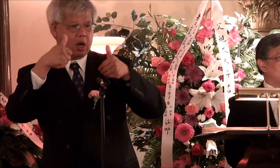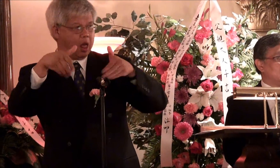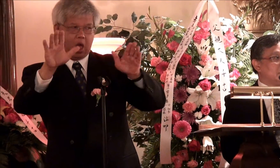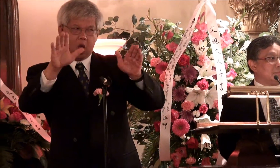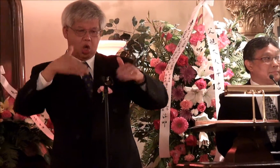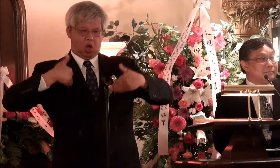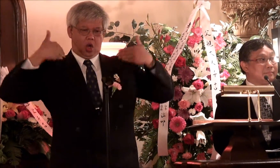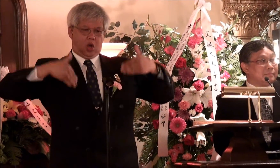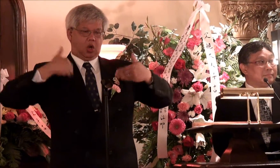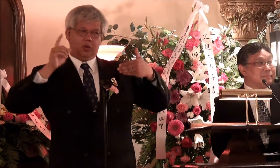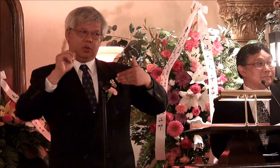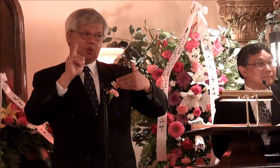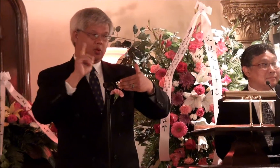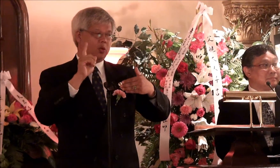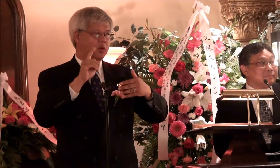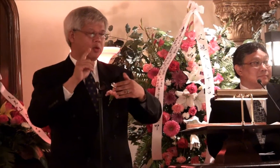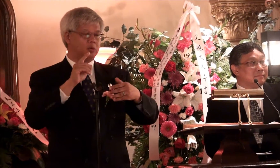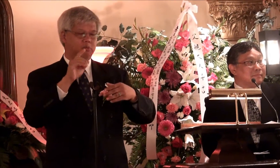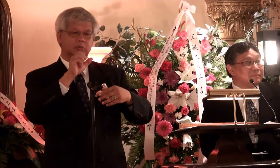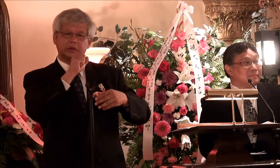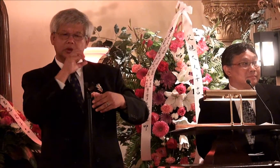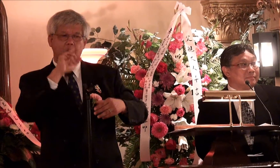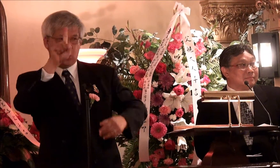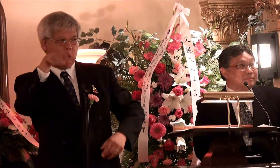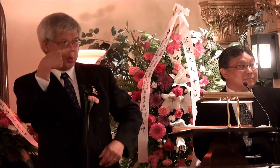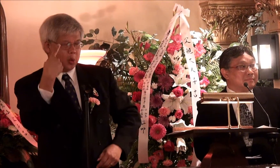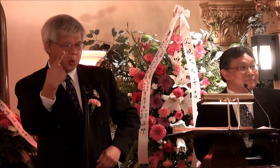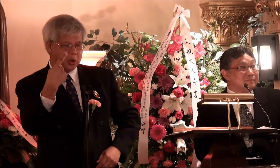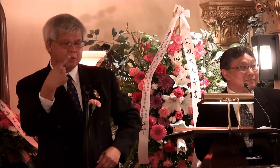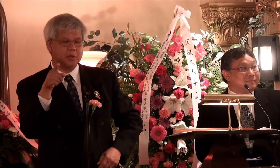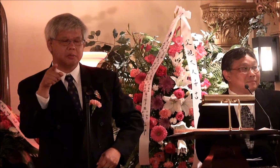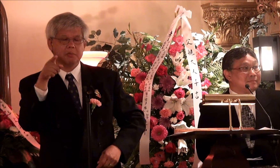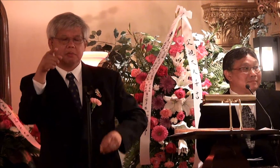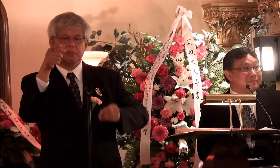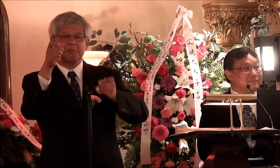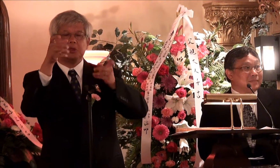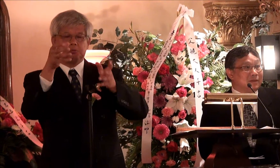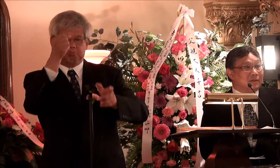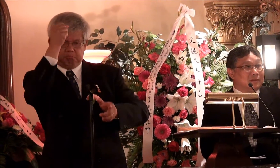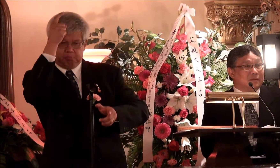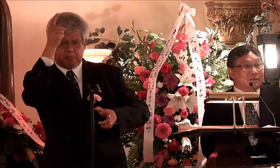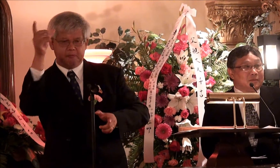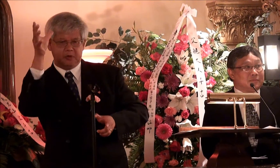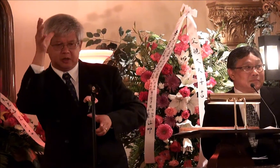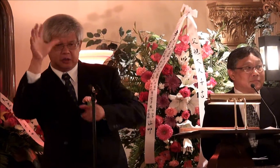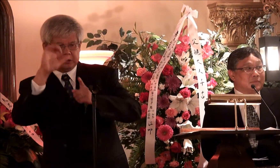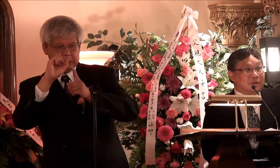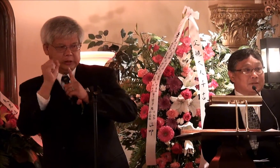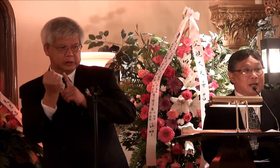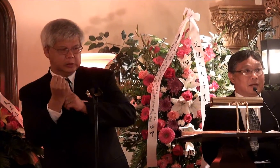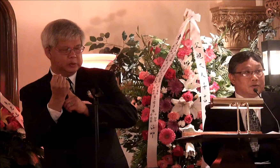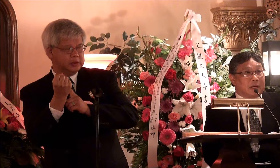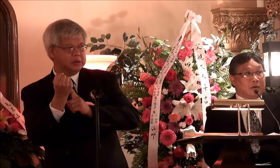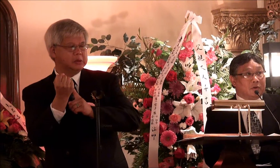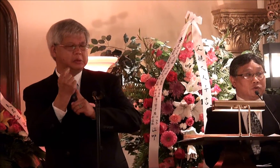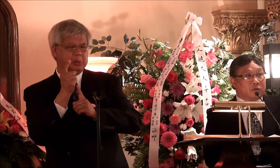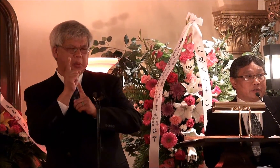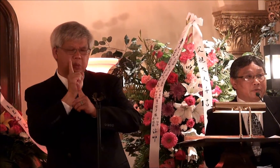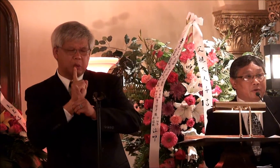the apartment? Because, young people were not allowed. It was only for seniors to reside in. But because of